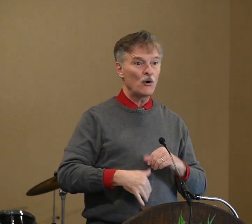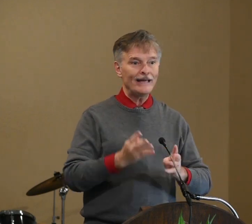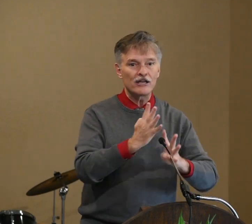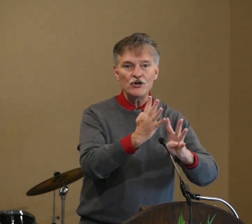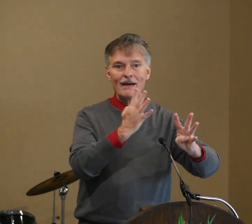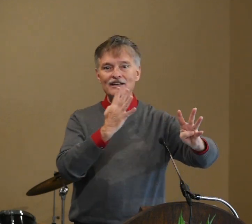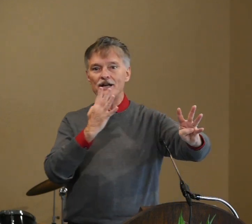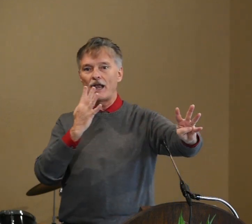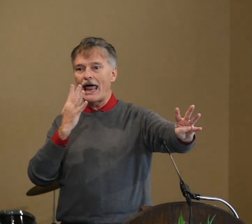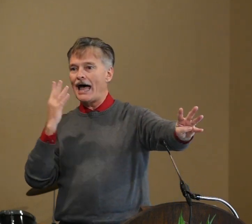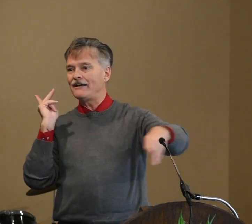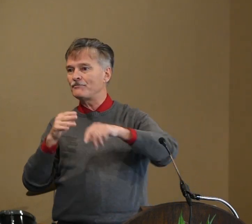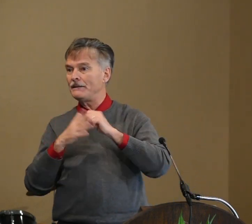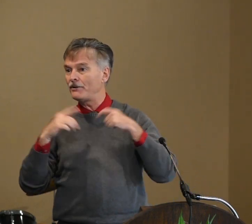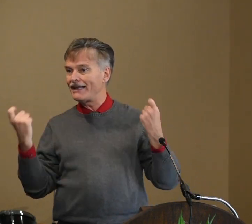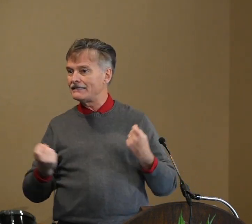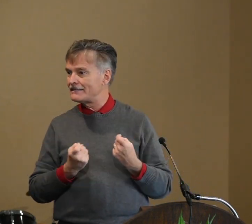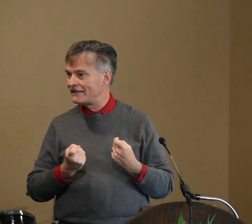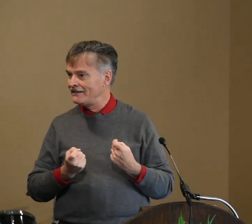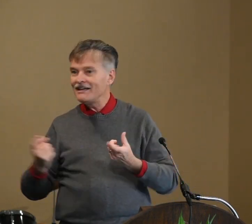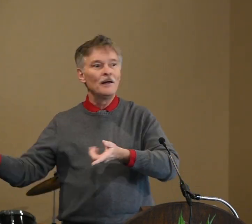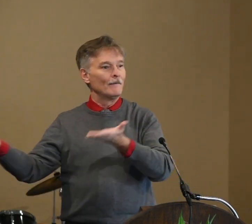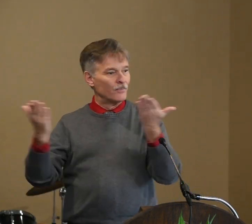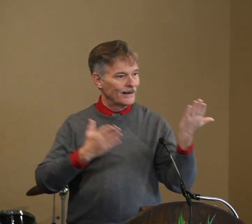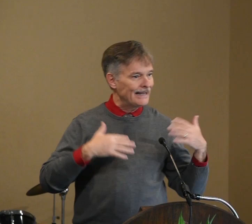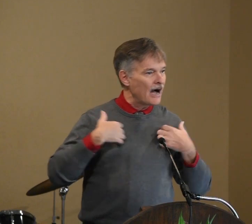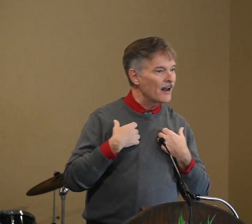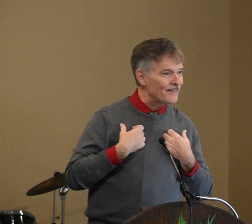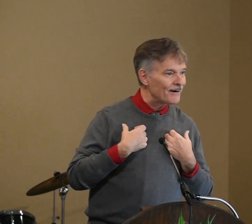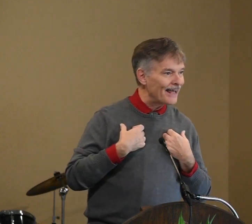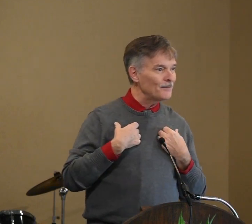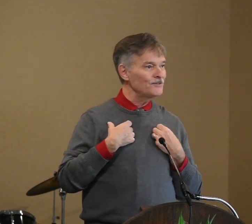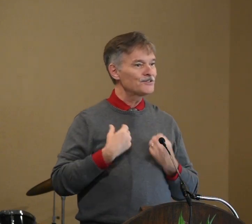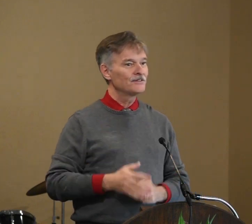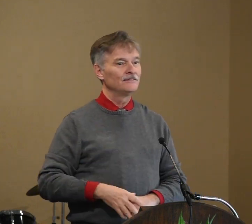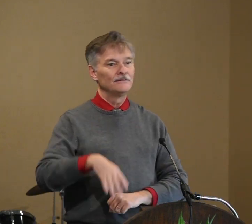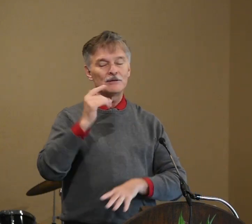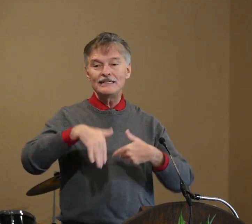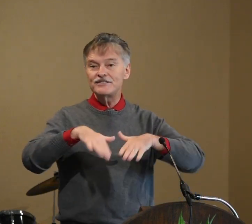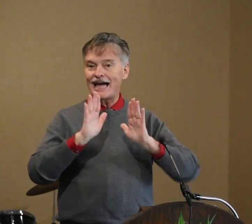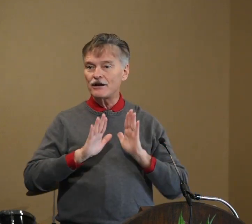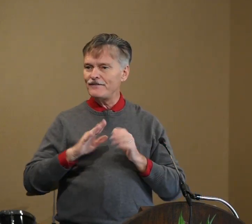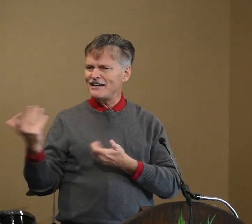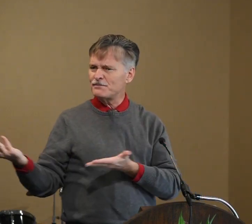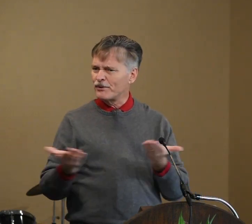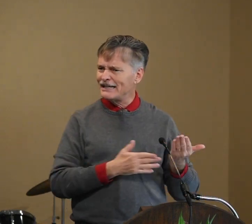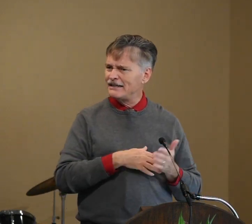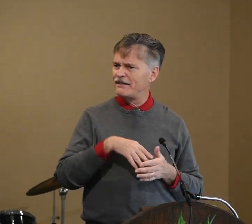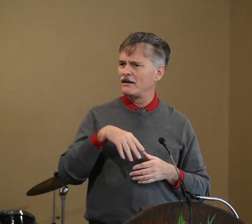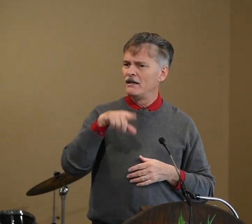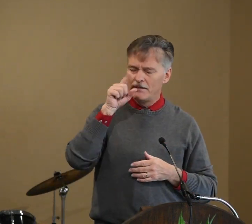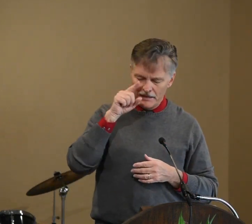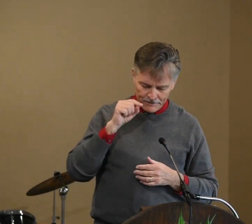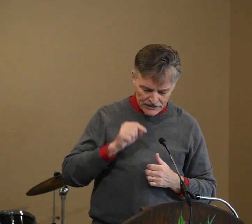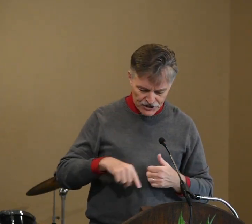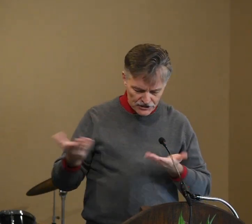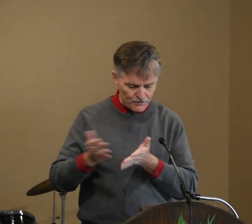end. Can you imagine a line of people that had sinned, bringing all of their animals to be sacrificed, bringing the pigeons,